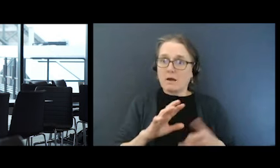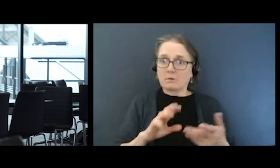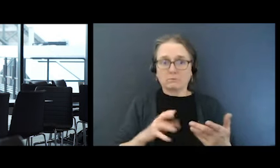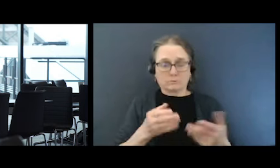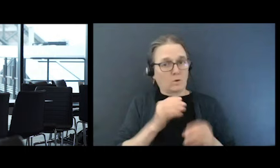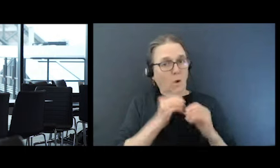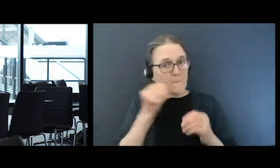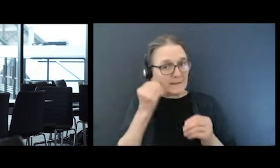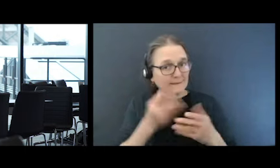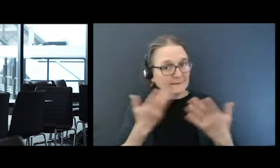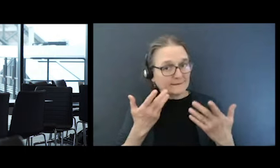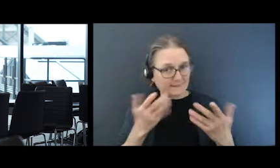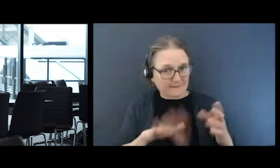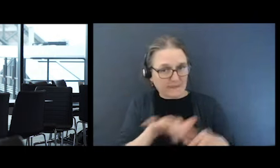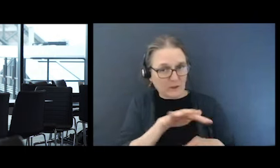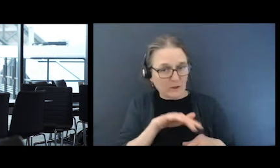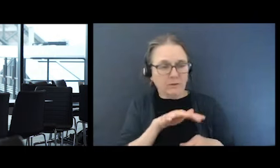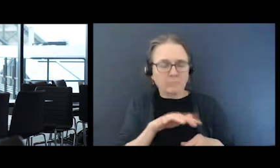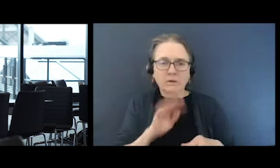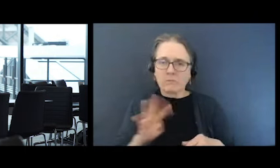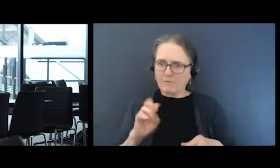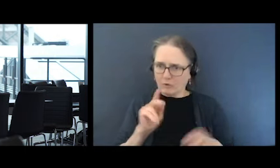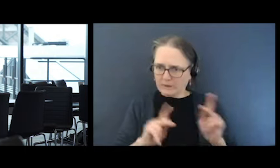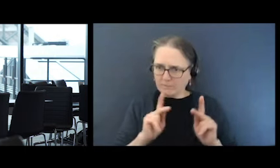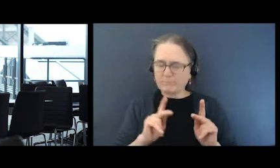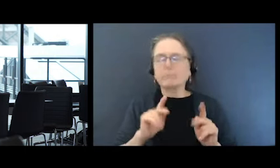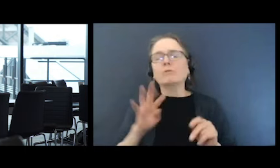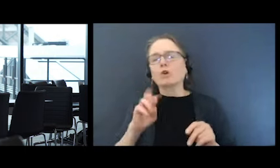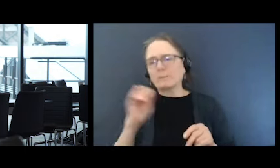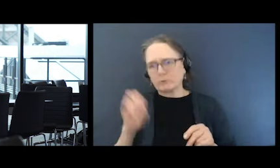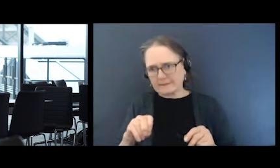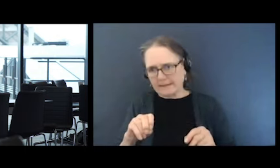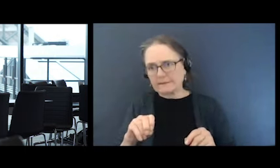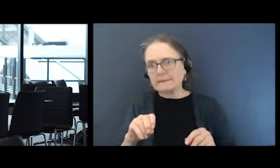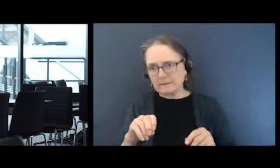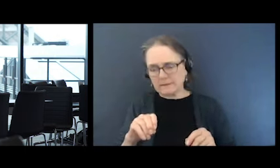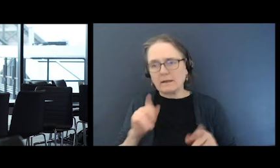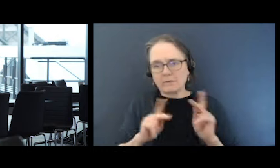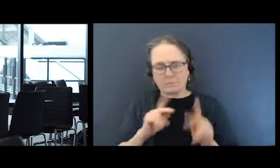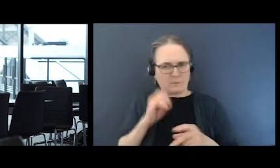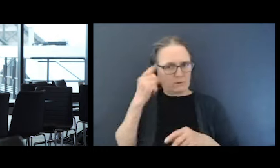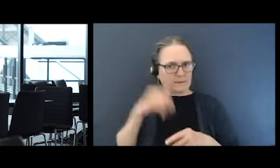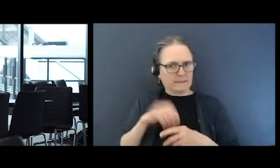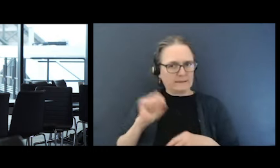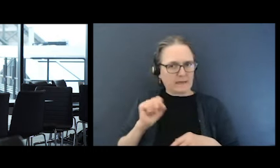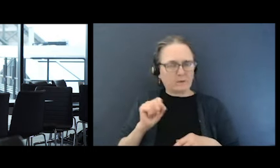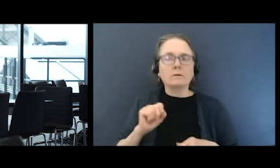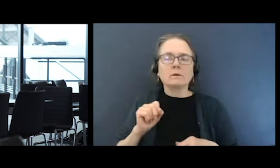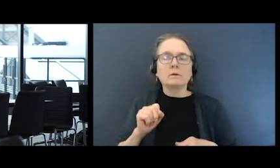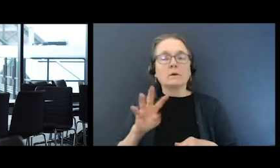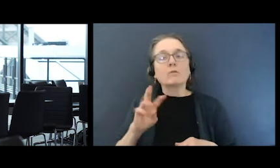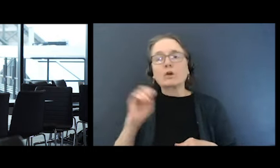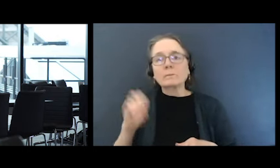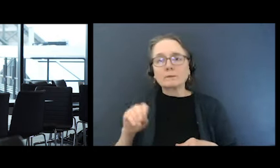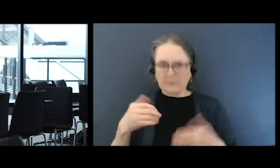house village all the way deep in South Seattle, but they were working in Ballard and living in Ballard. They lived in the same